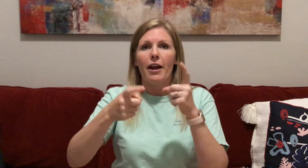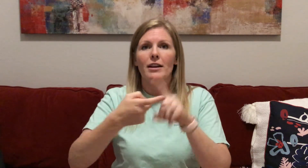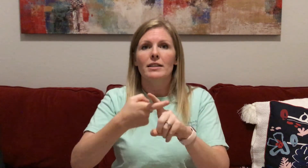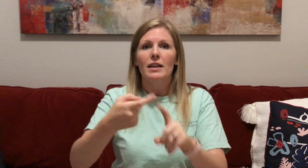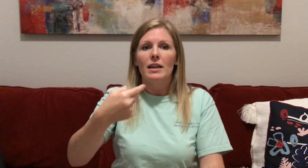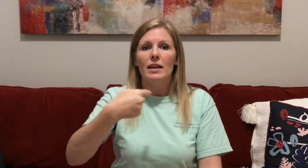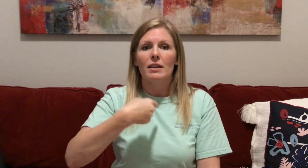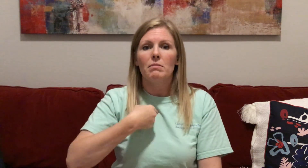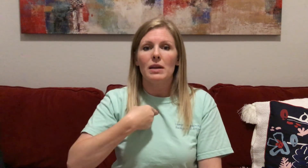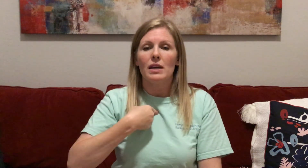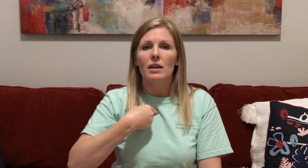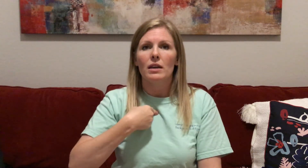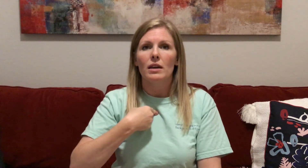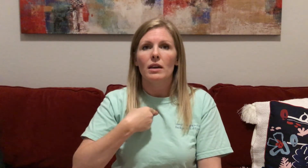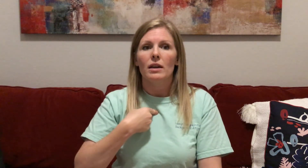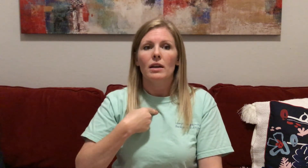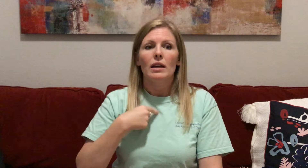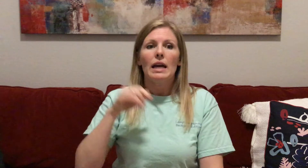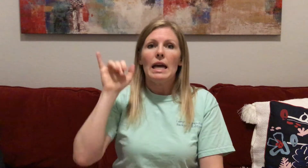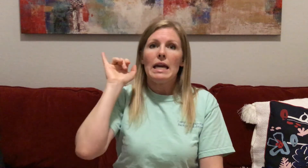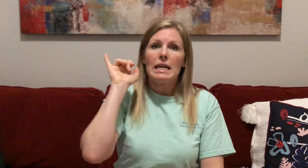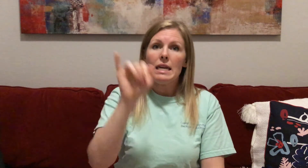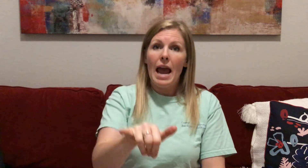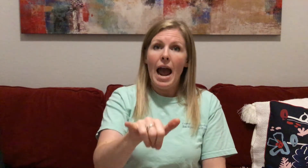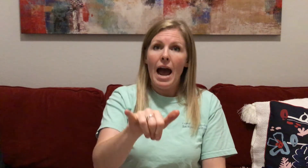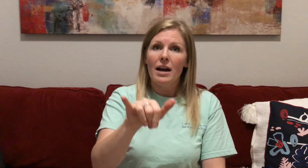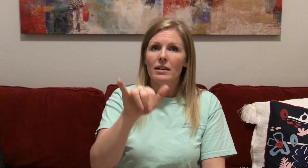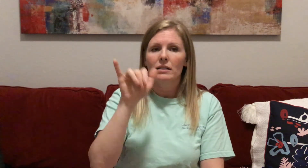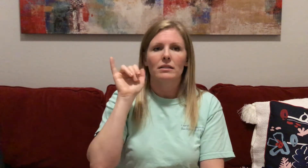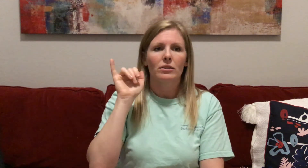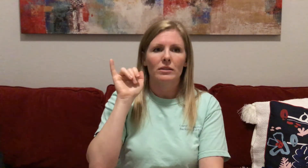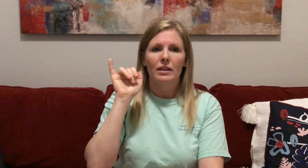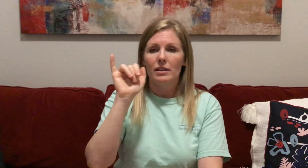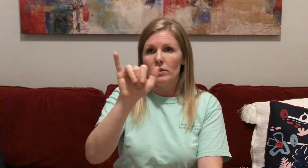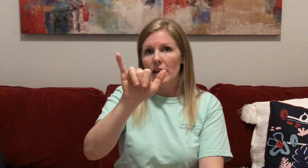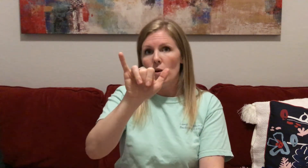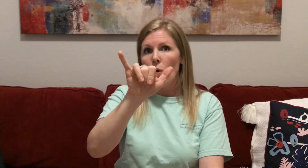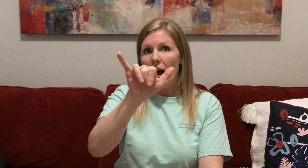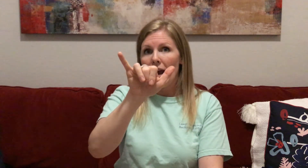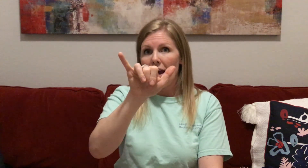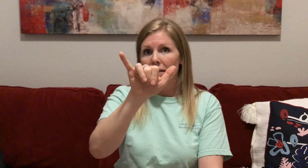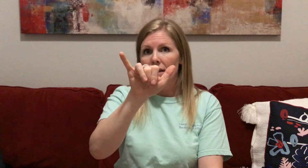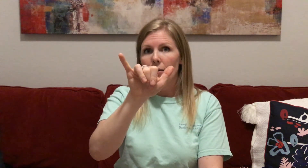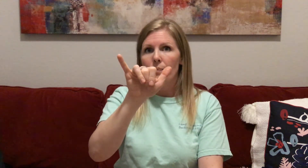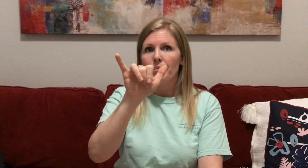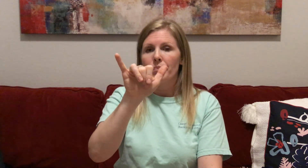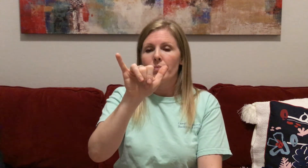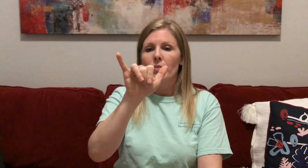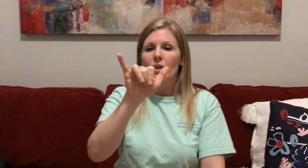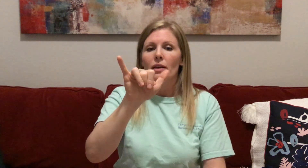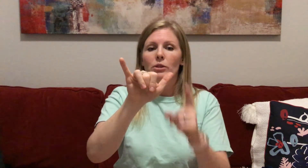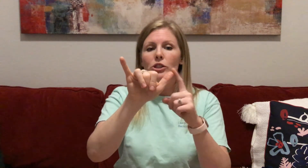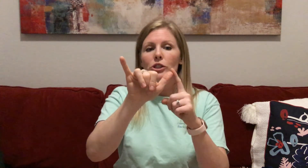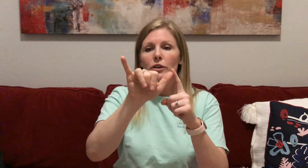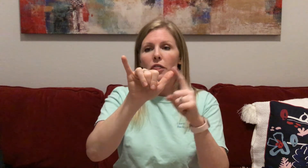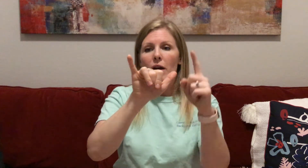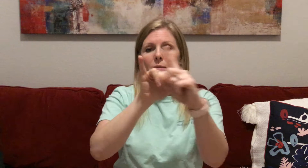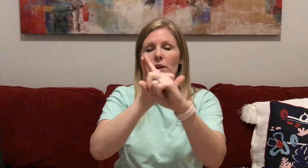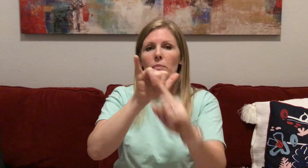friend in me. Yeah. So you take a Y hand, which is your thumb and your